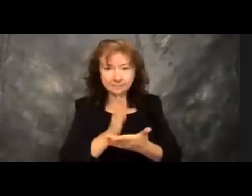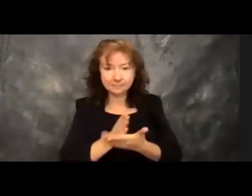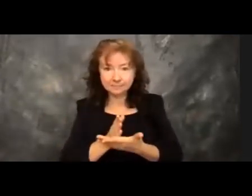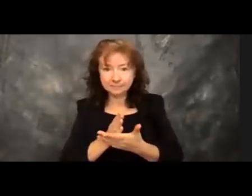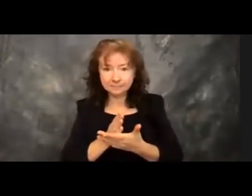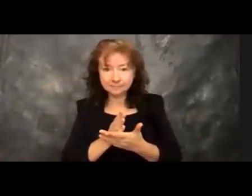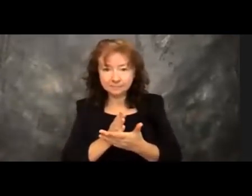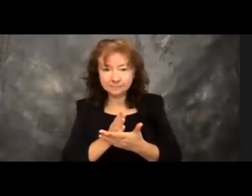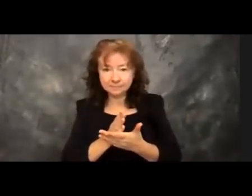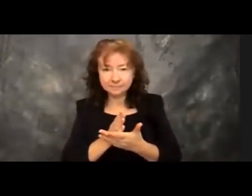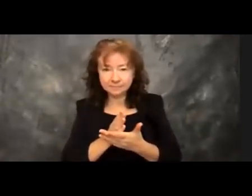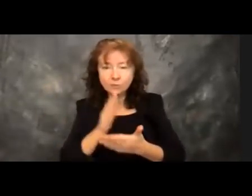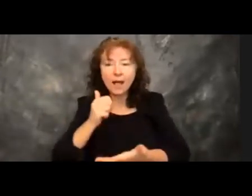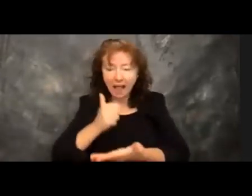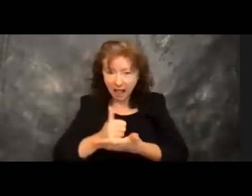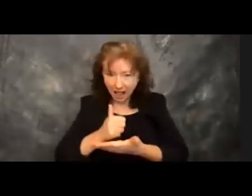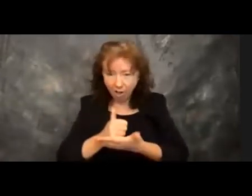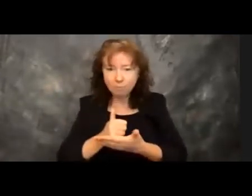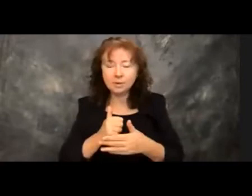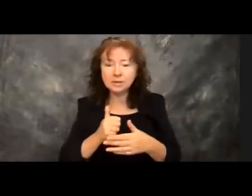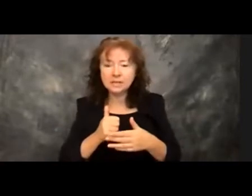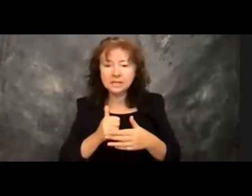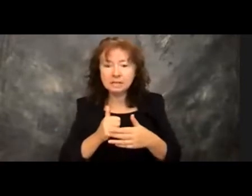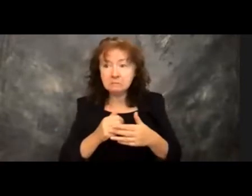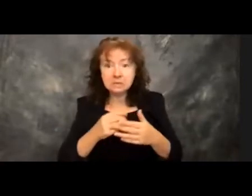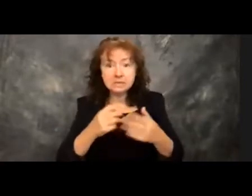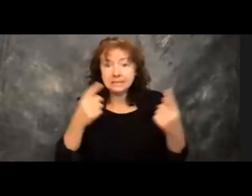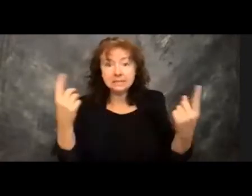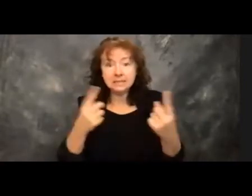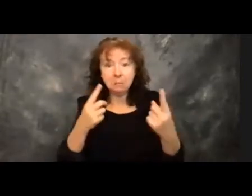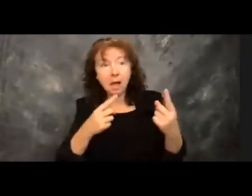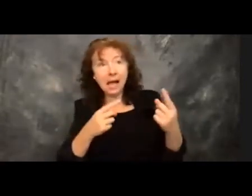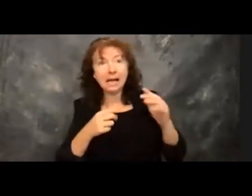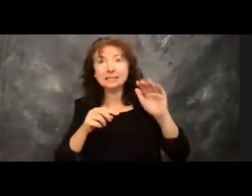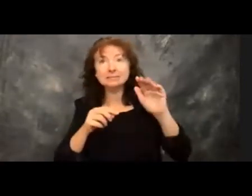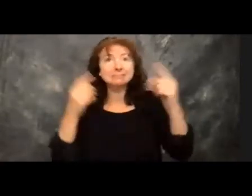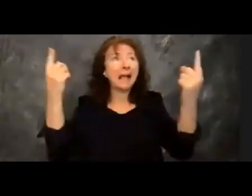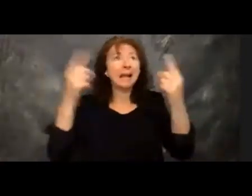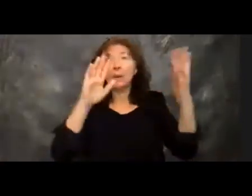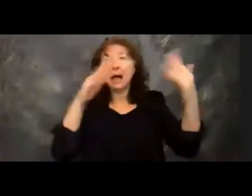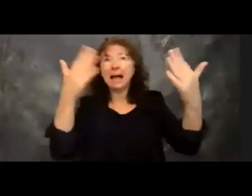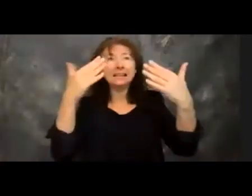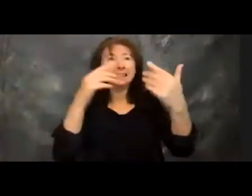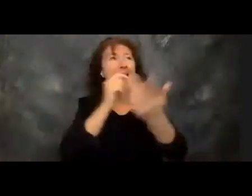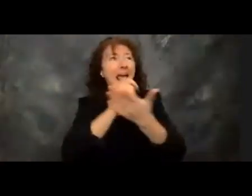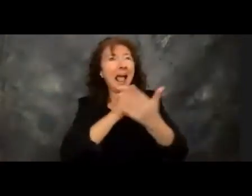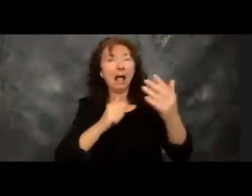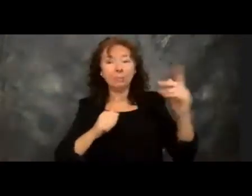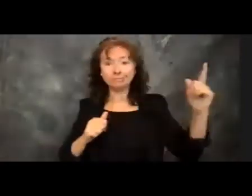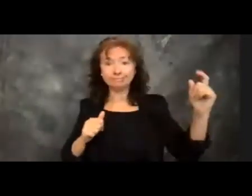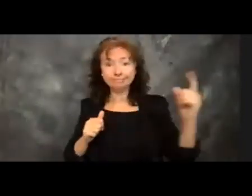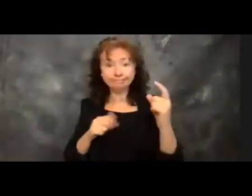for help, just a stranger. This really carries quite a big risk.